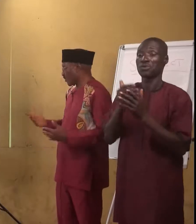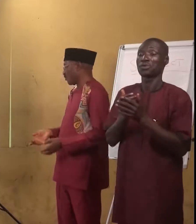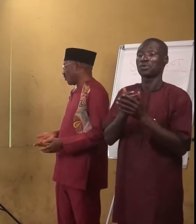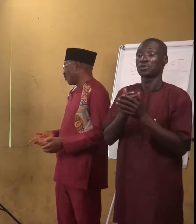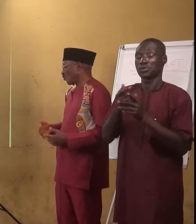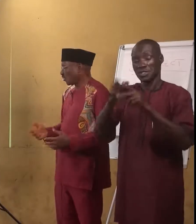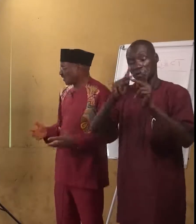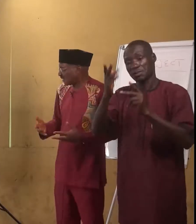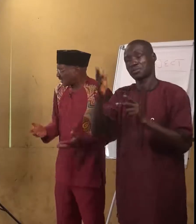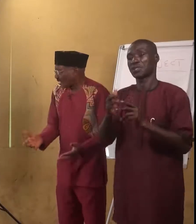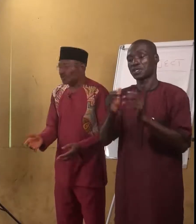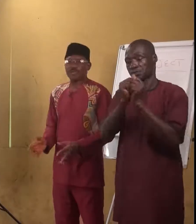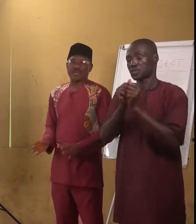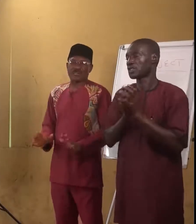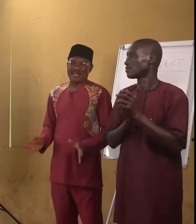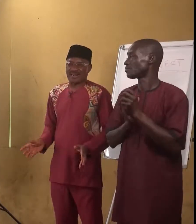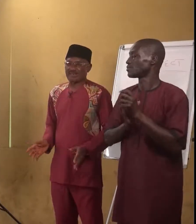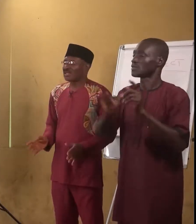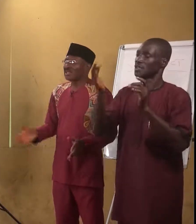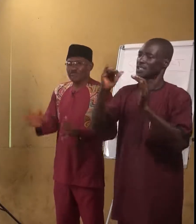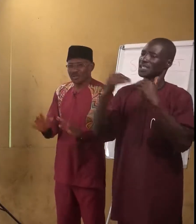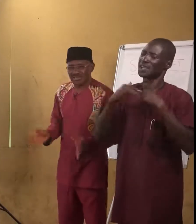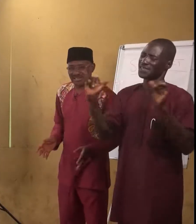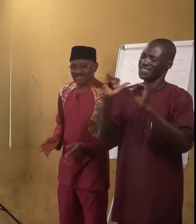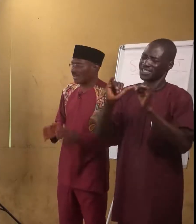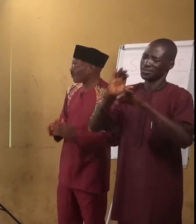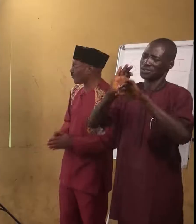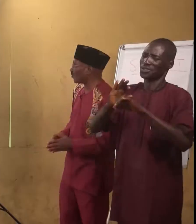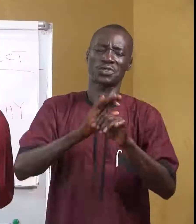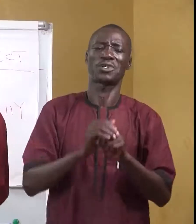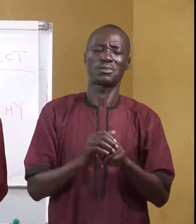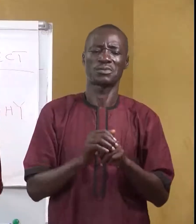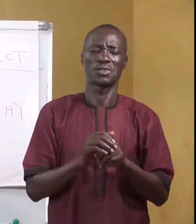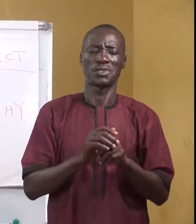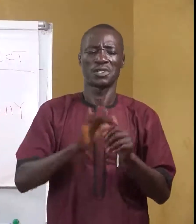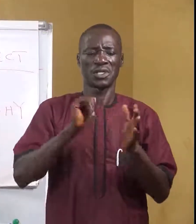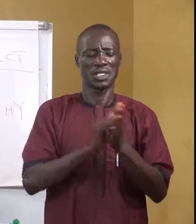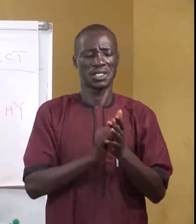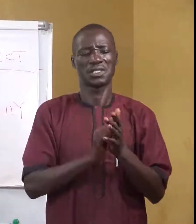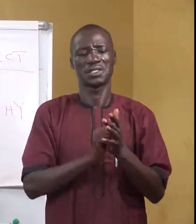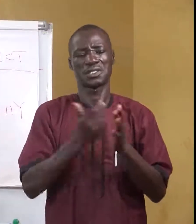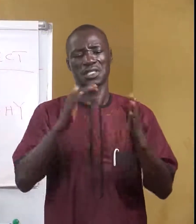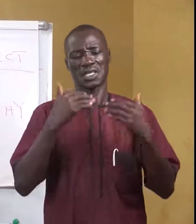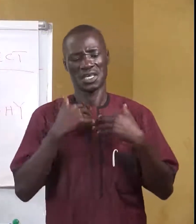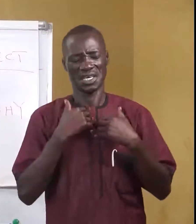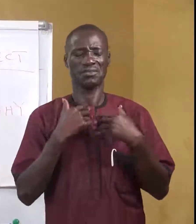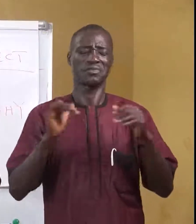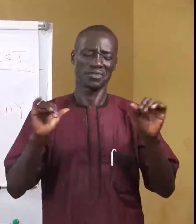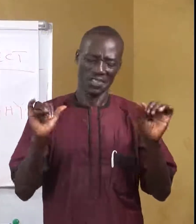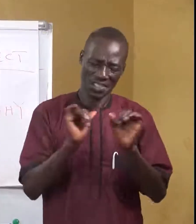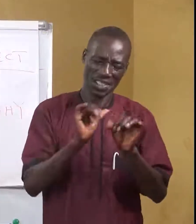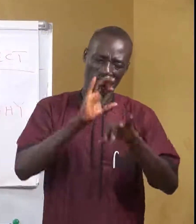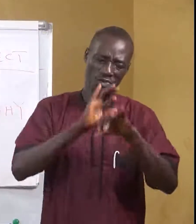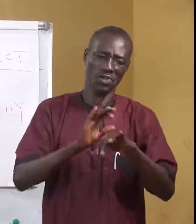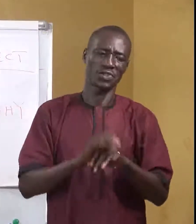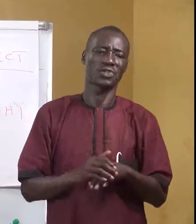be people with the same cultural background. In most cases, there are people with the same cultural background. Okay, that is what